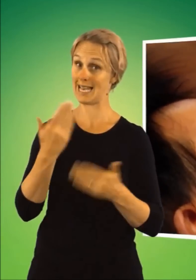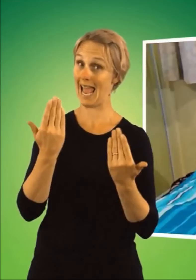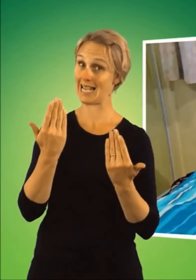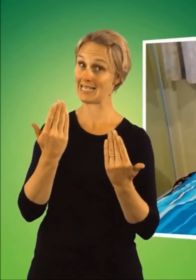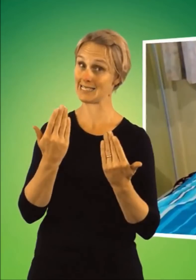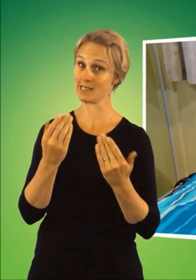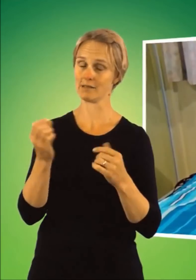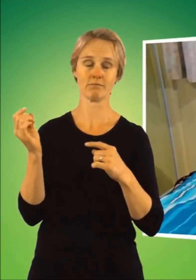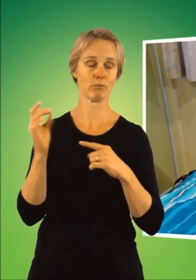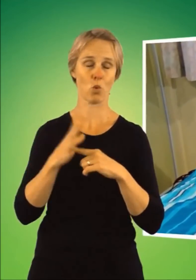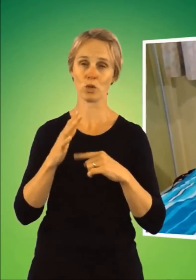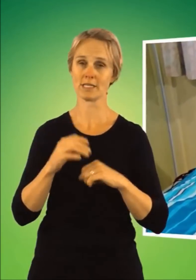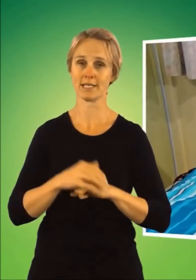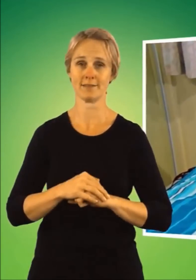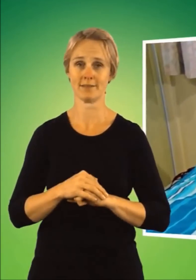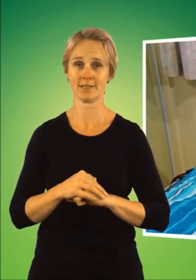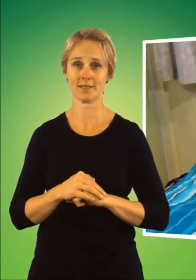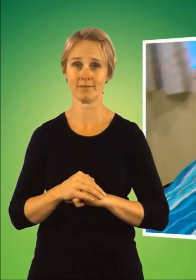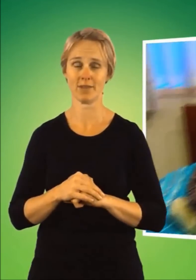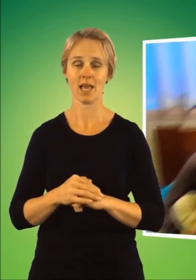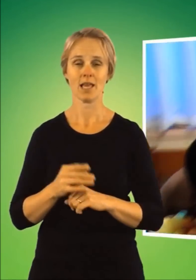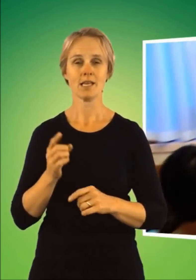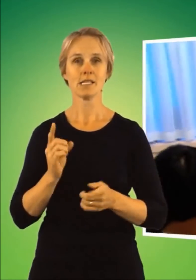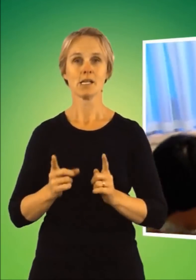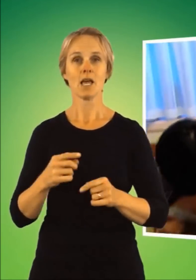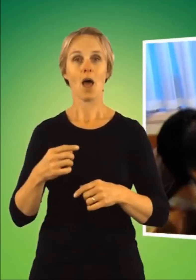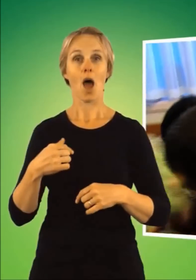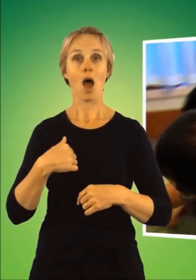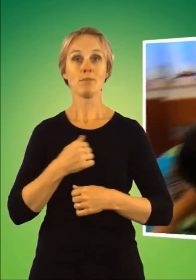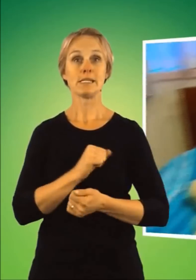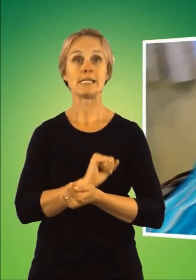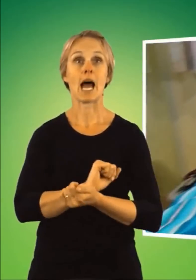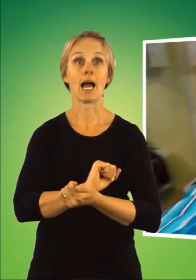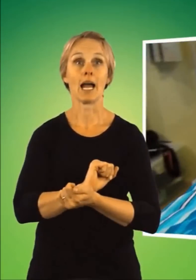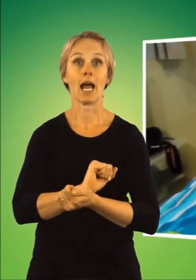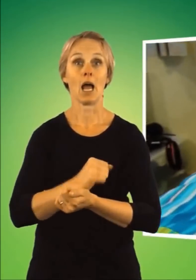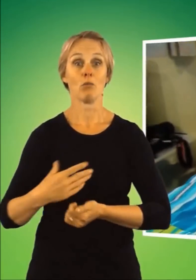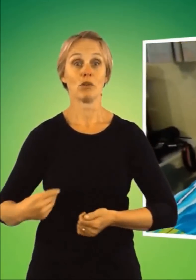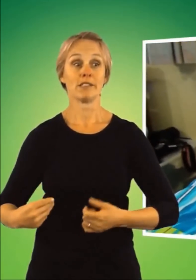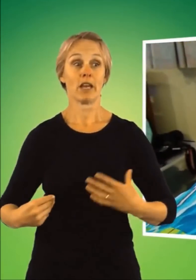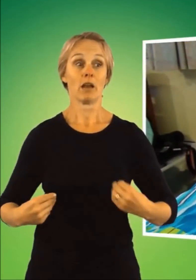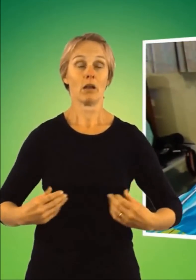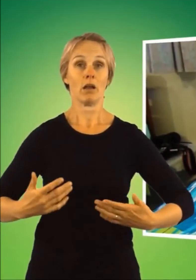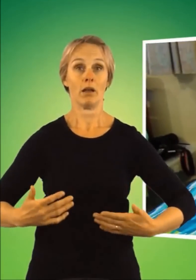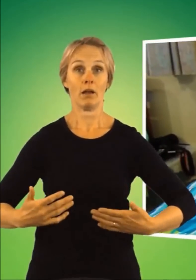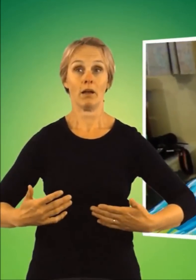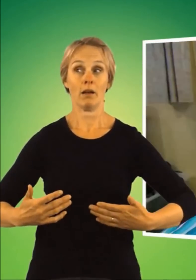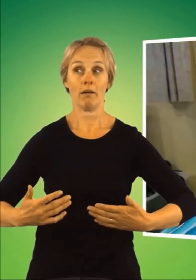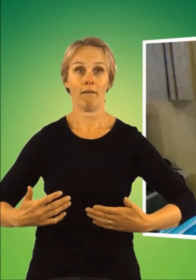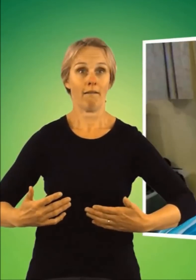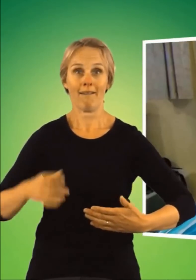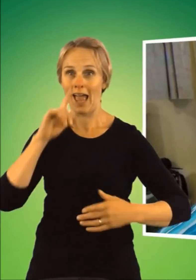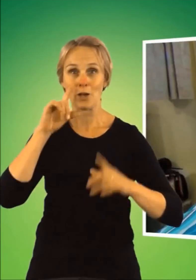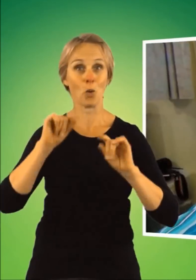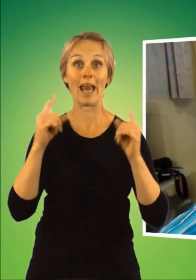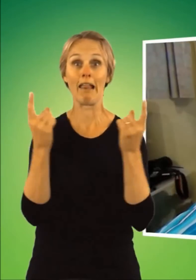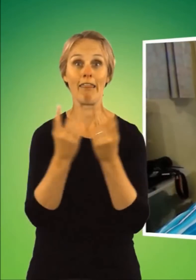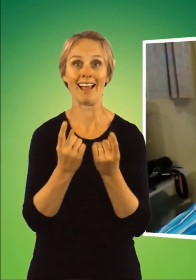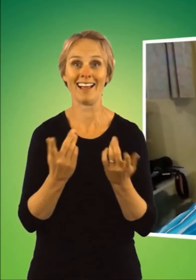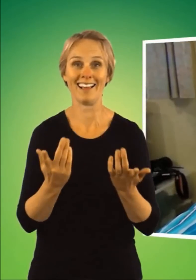for her and her boys. Sometimes I was stuck with feeding. If I feed them both, and I have no hands